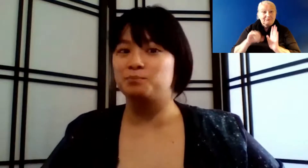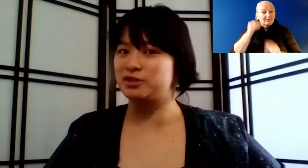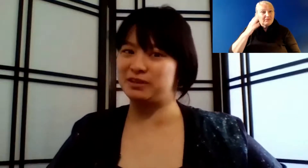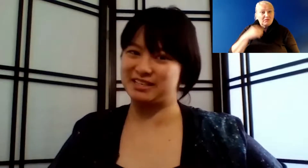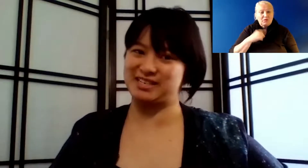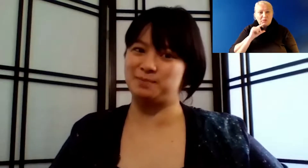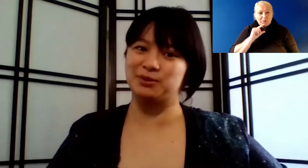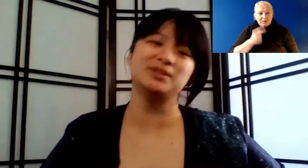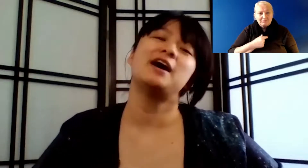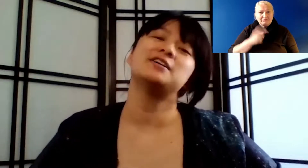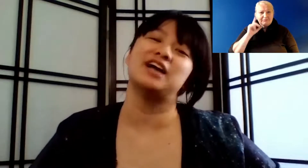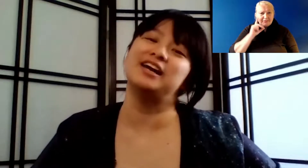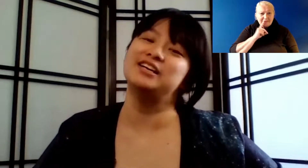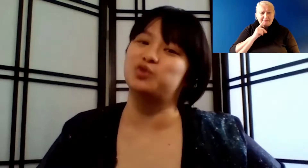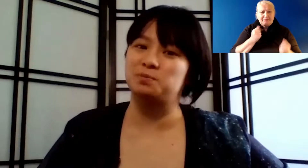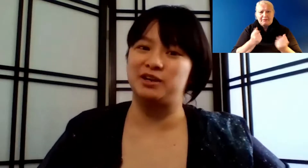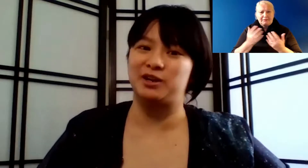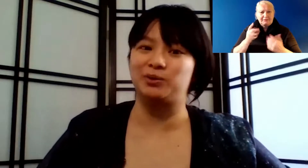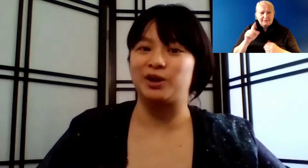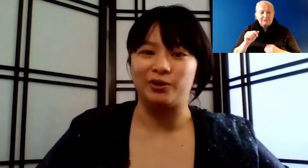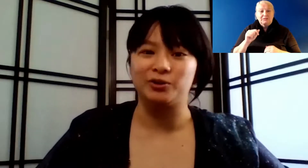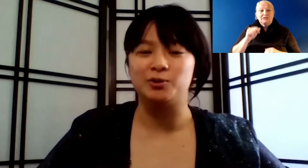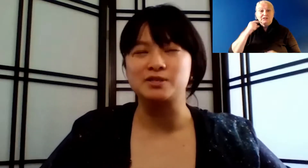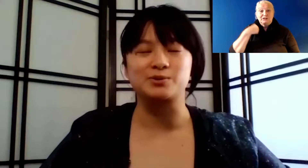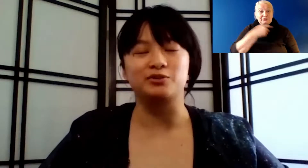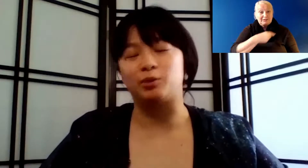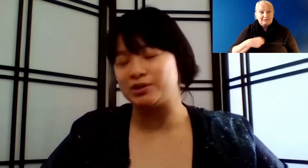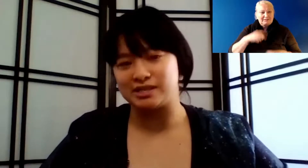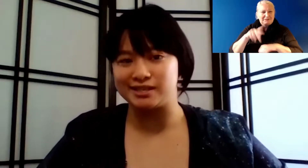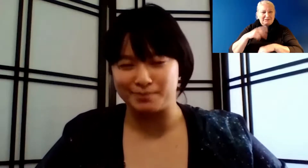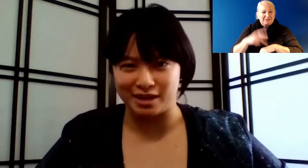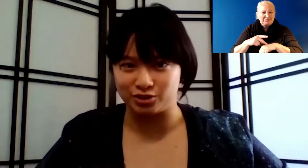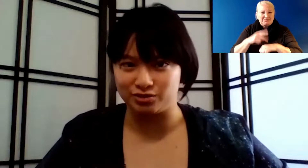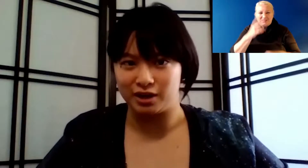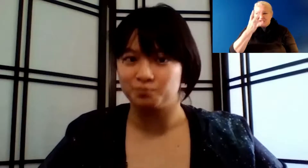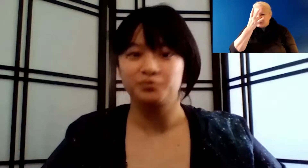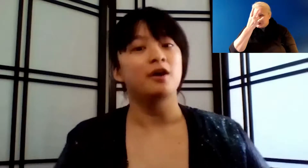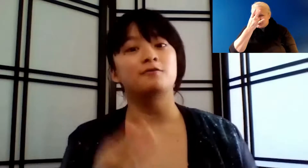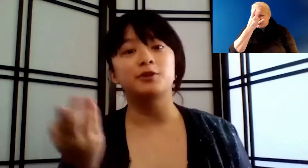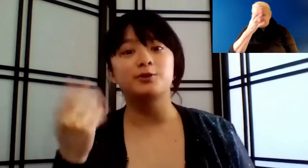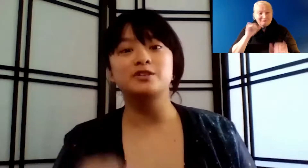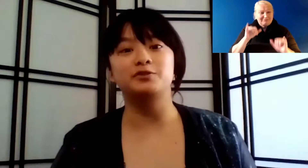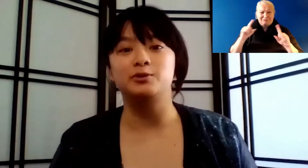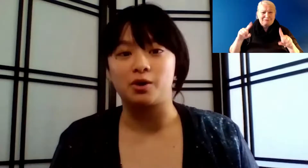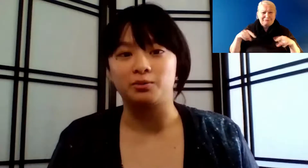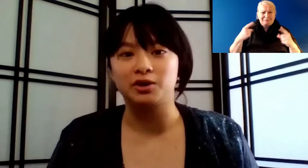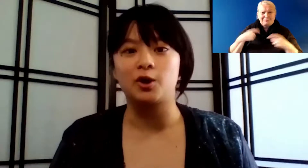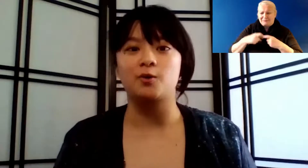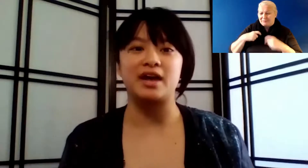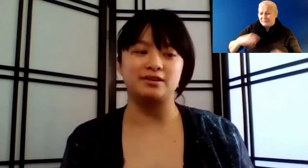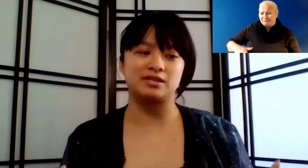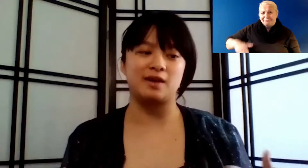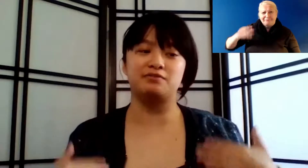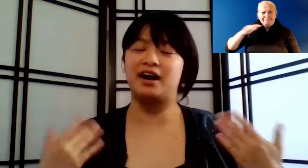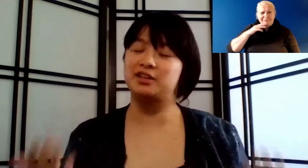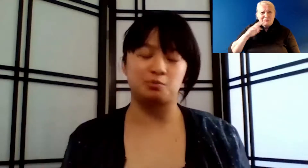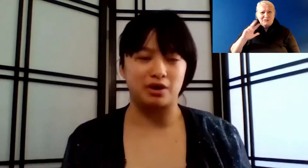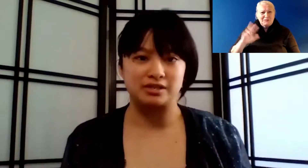multiply disabled Chinese Filipino nerd who was sort of forced into the mainstream. For those of you who don't know, that is the violent process